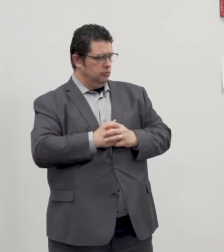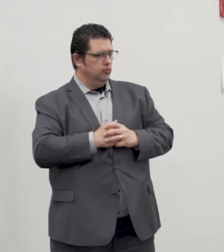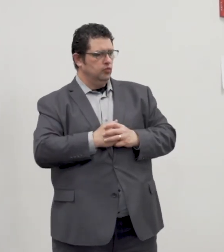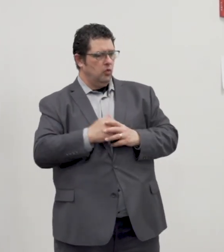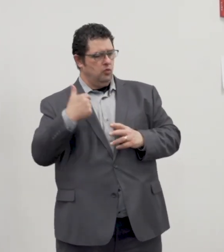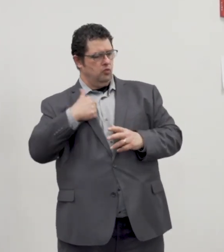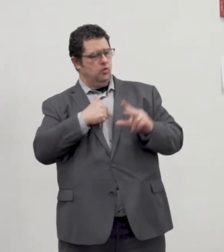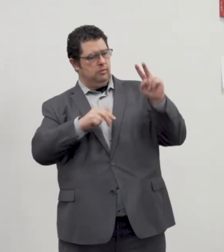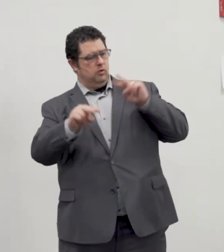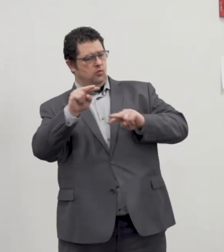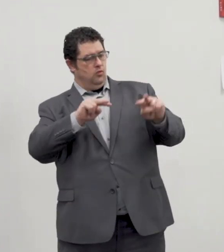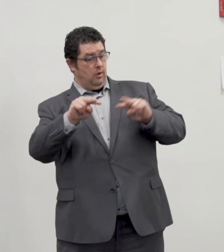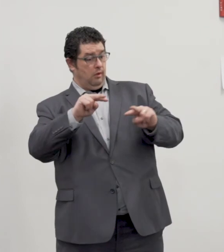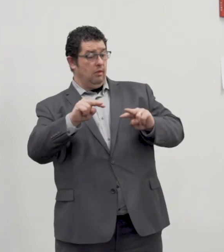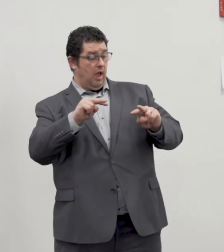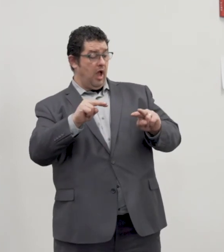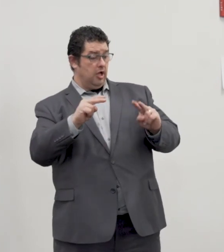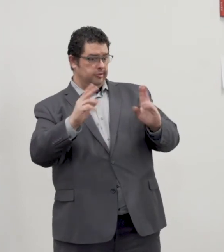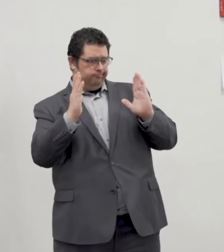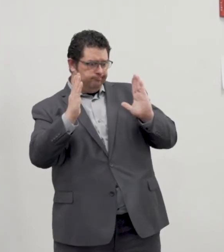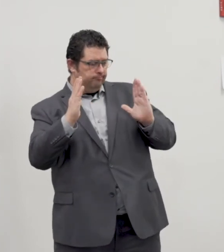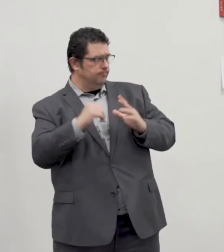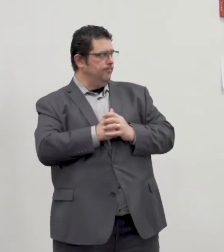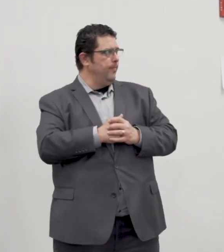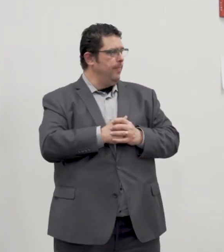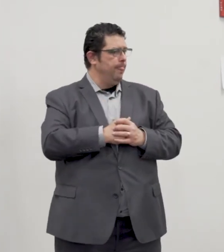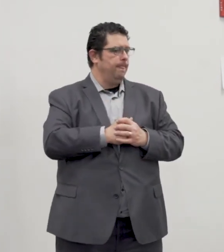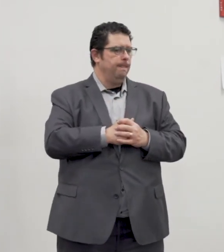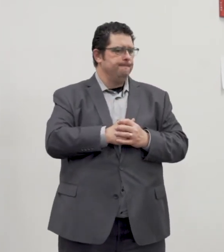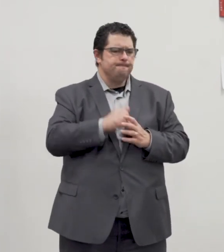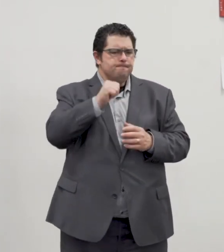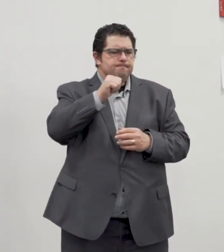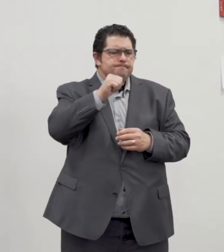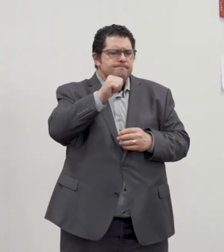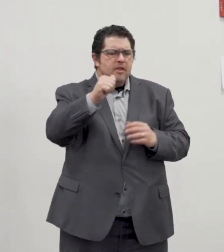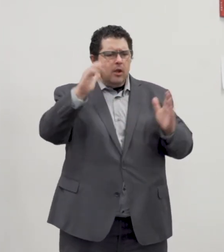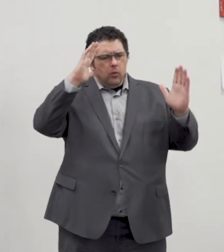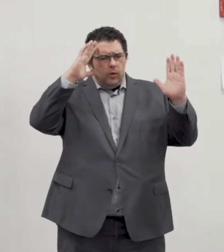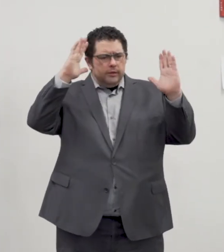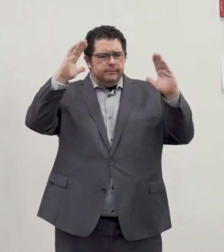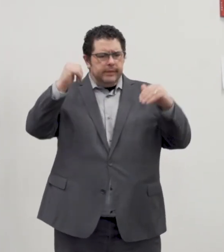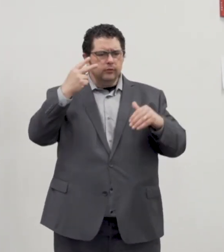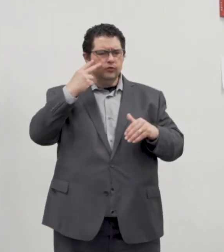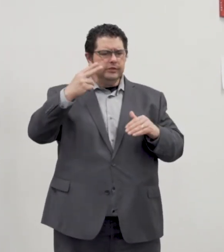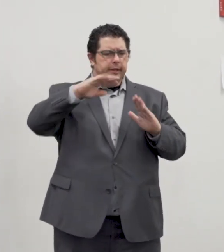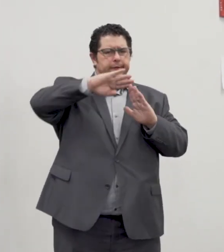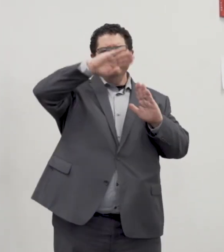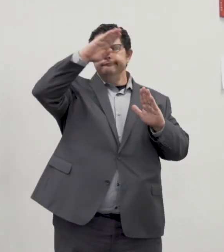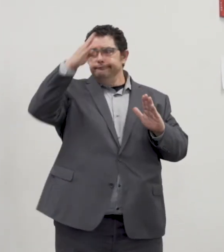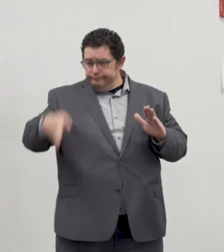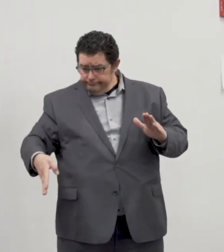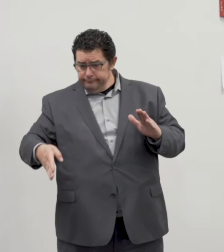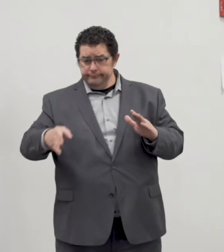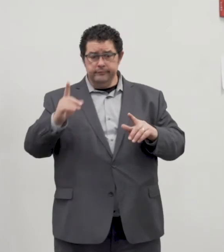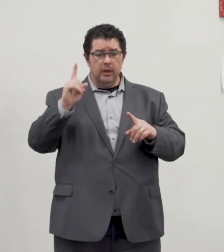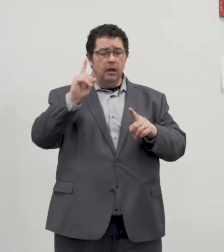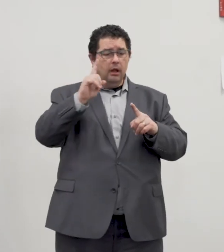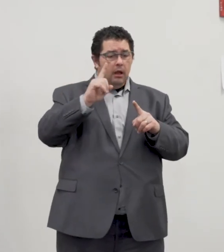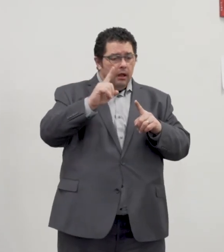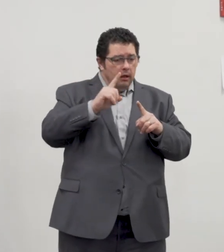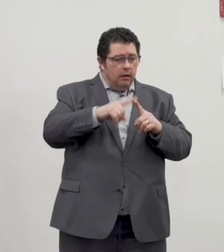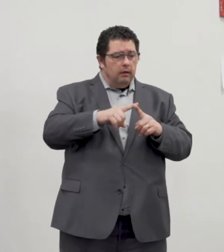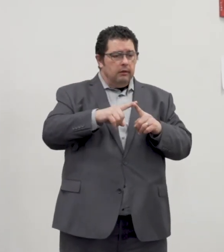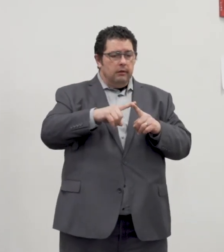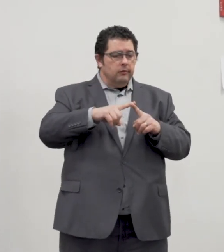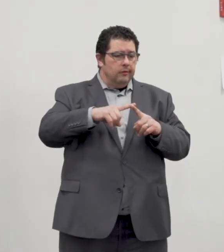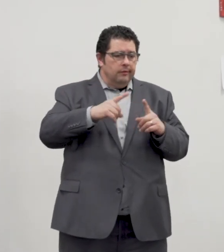that closely. I wouldn't expect to see a large change in that trend until we begin to ease some of the social